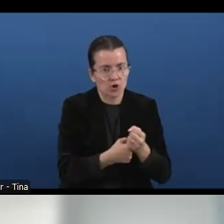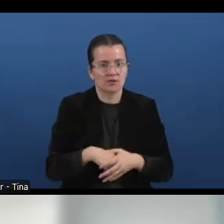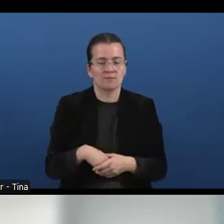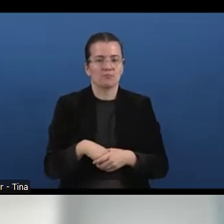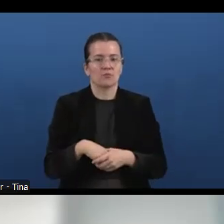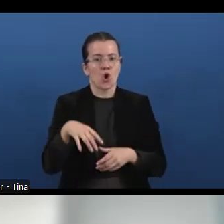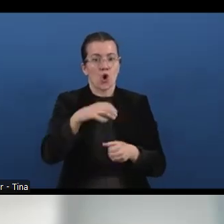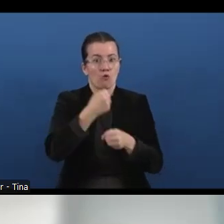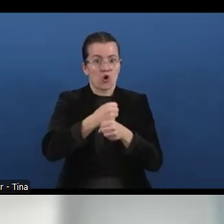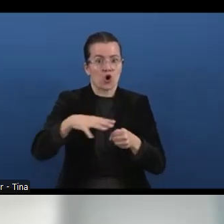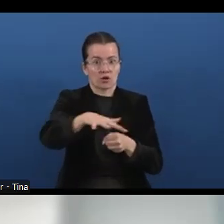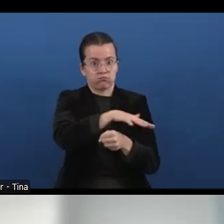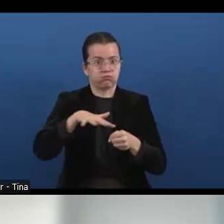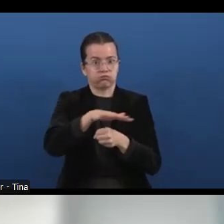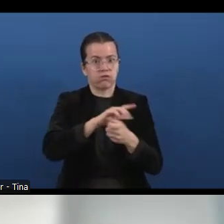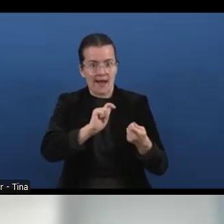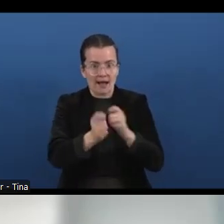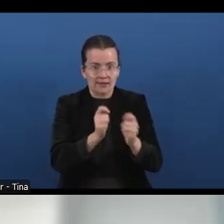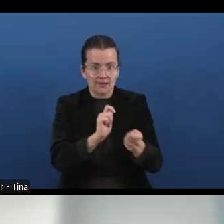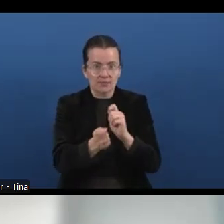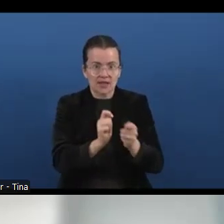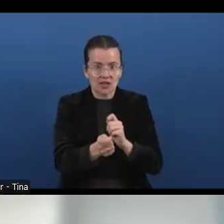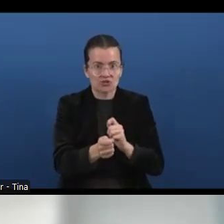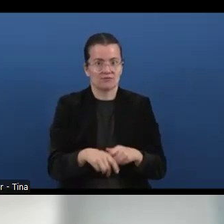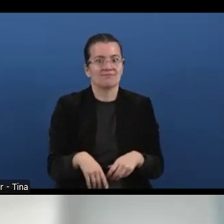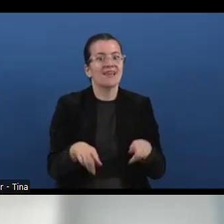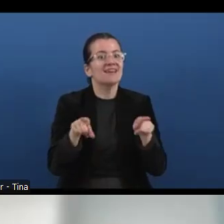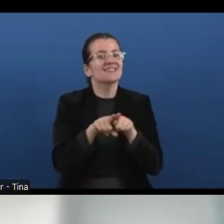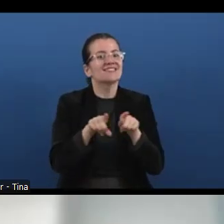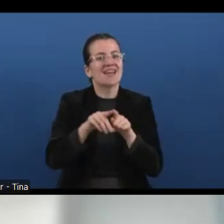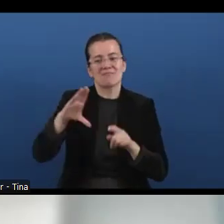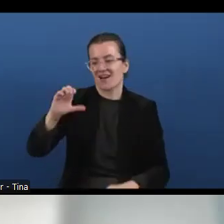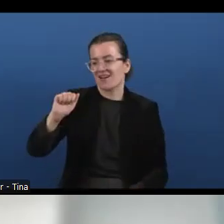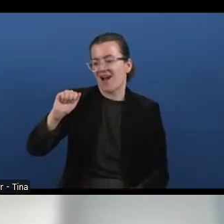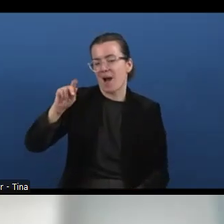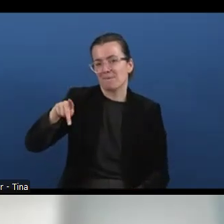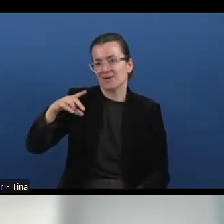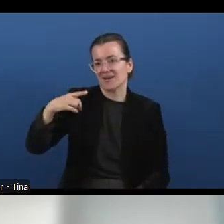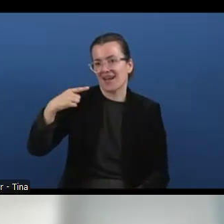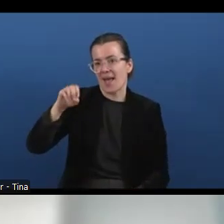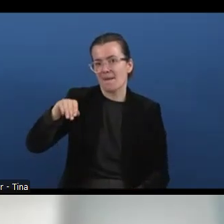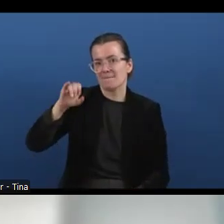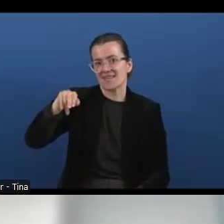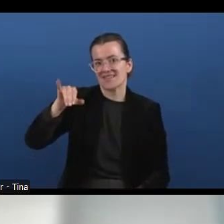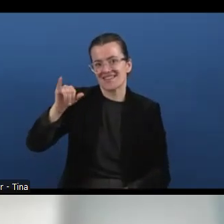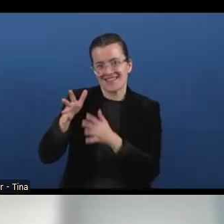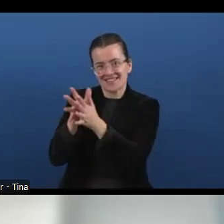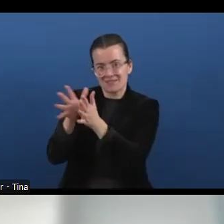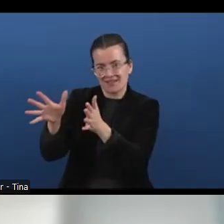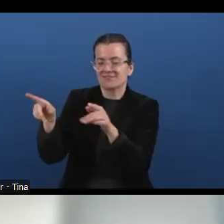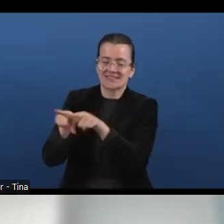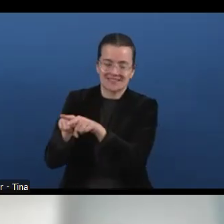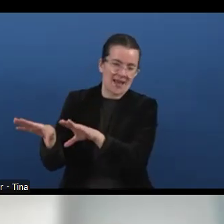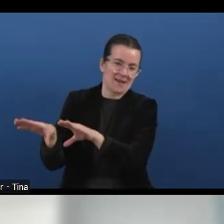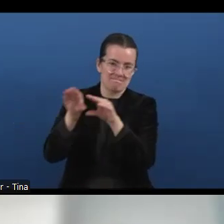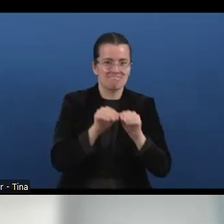from Capgemini, and inclusive health promotion activities. Our goal is to create an environment where